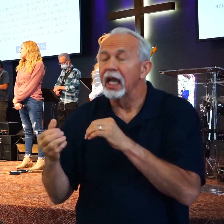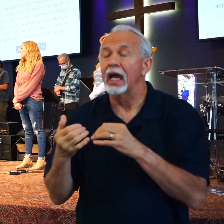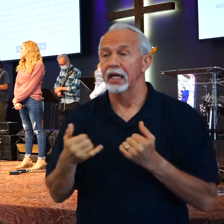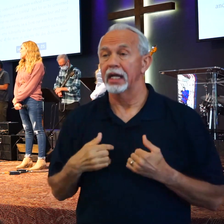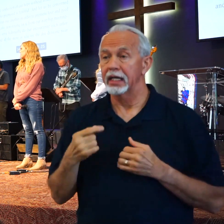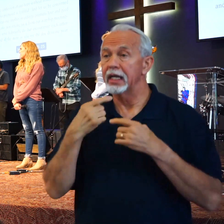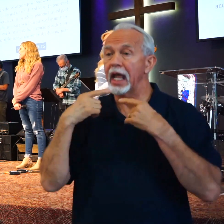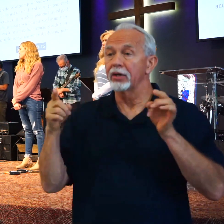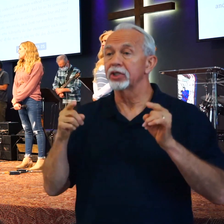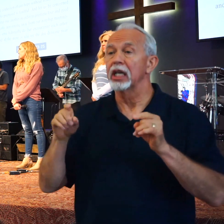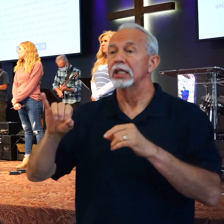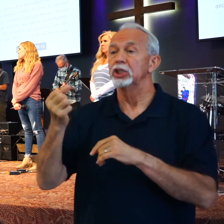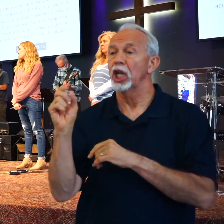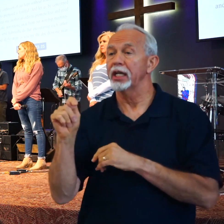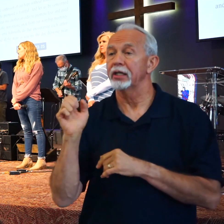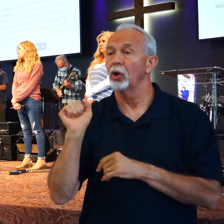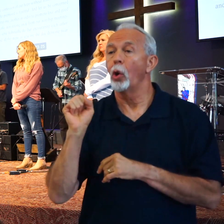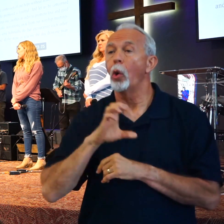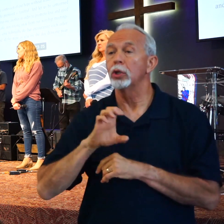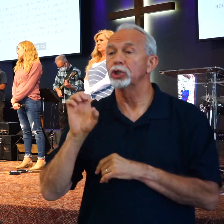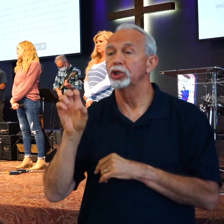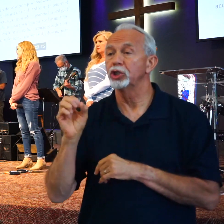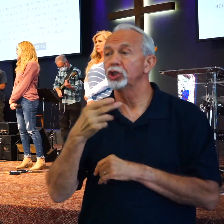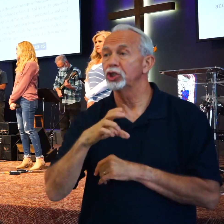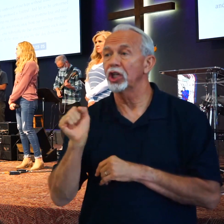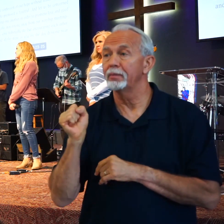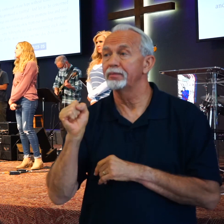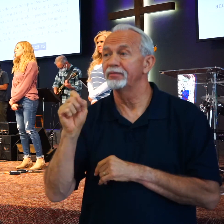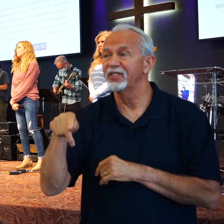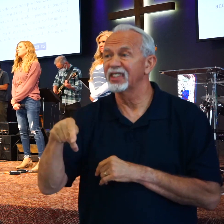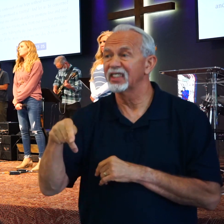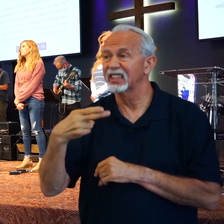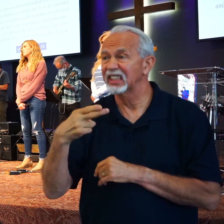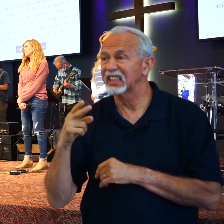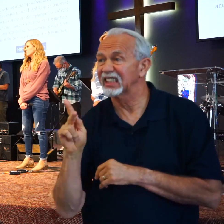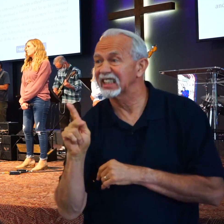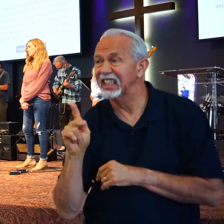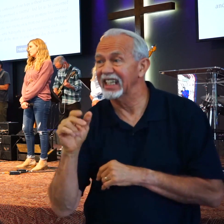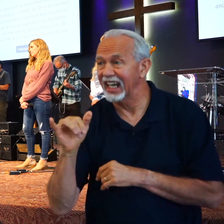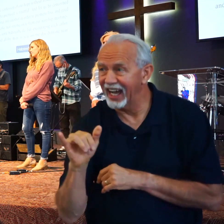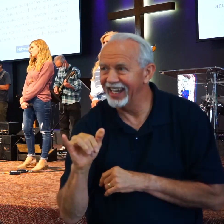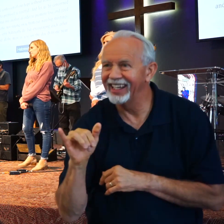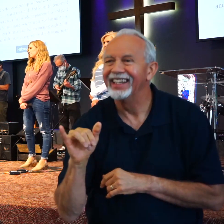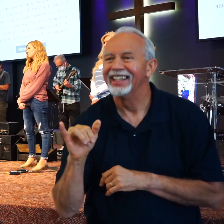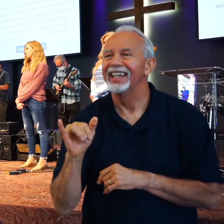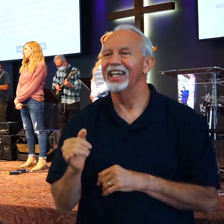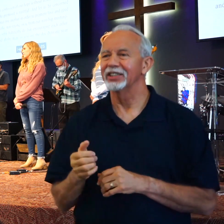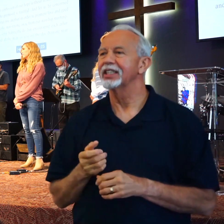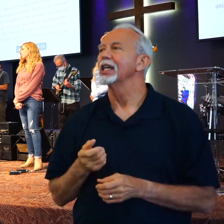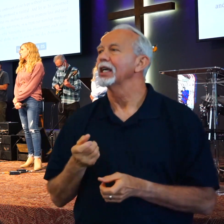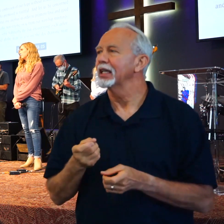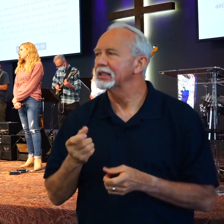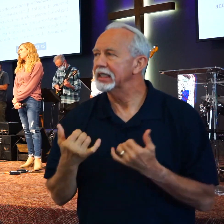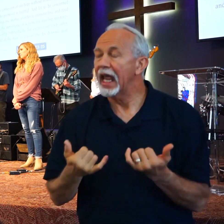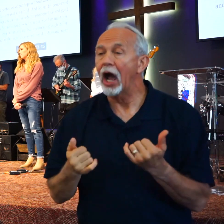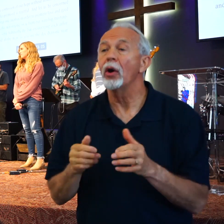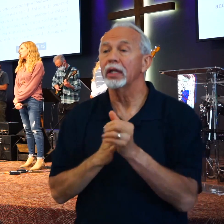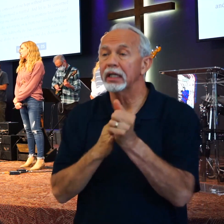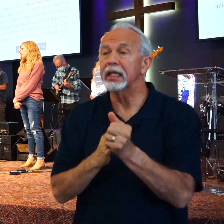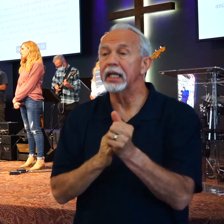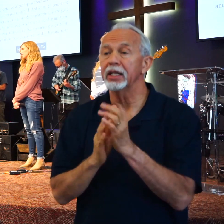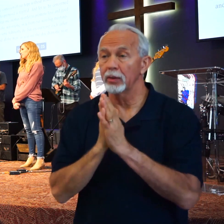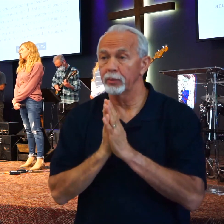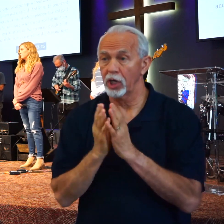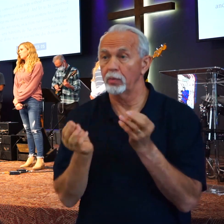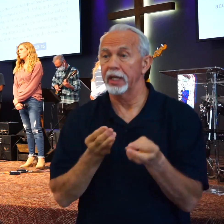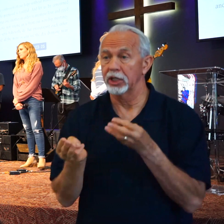that Janet Oshevsky is going to take over the leadership of our prayer team, and I'll be meeting with her on Tuesday, and we're looking forward to